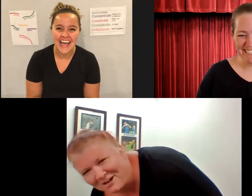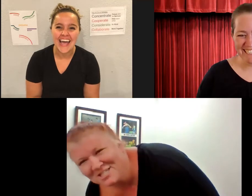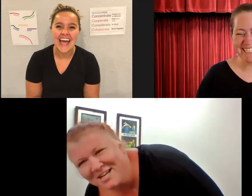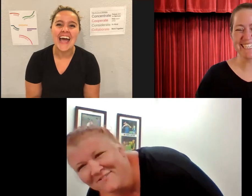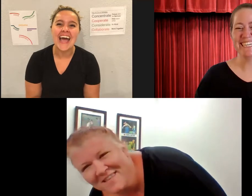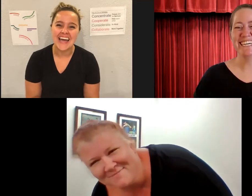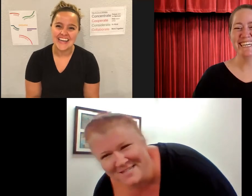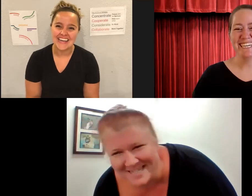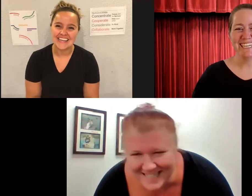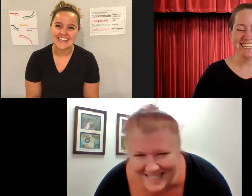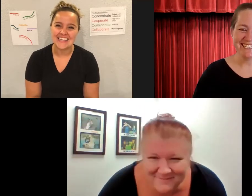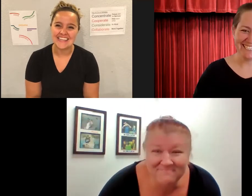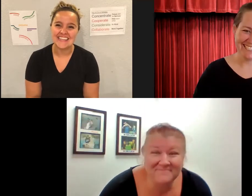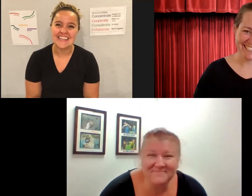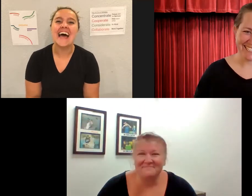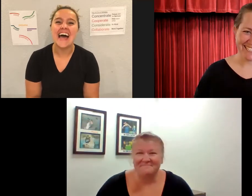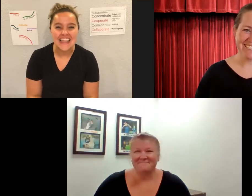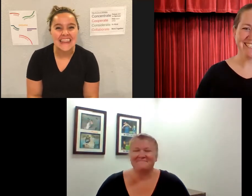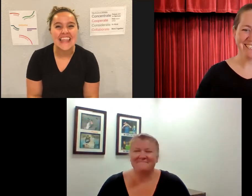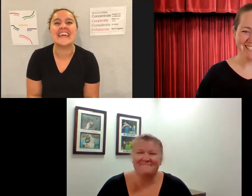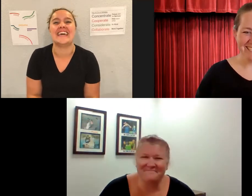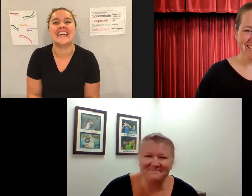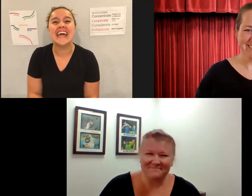my crushing of the images.